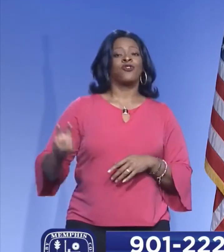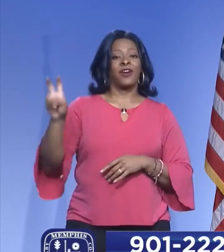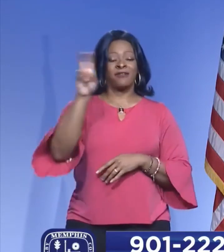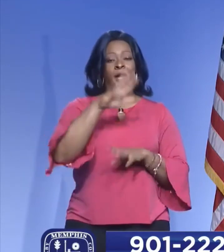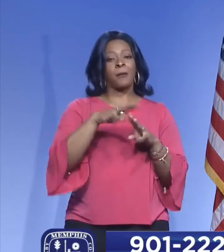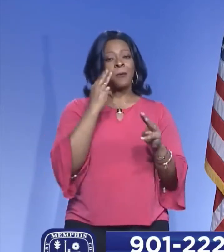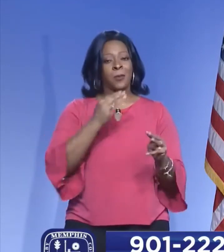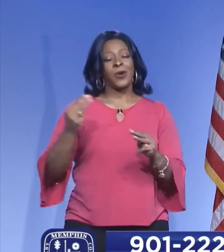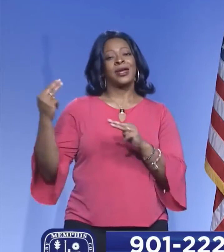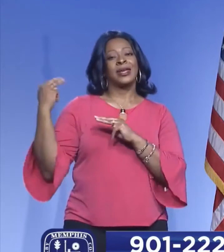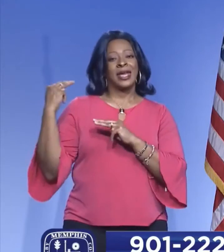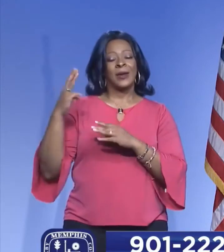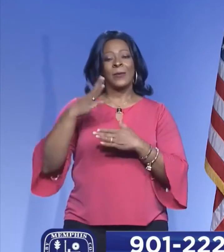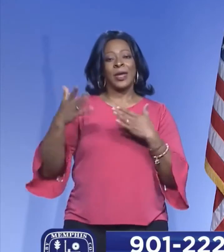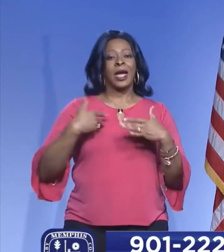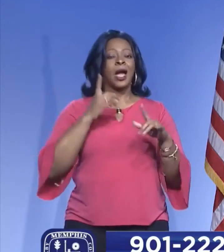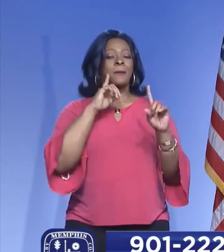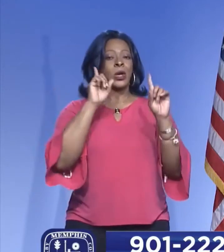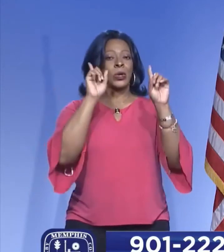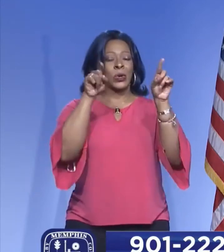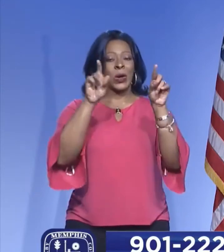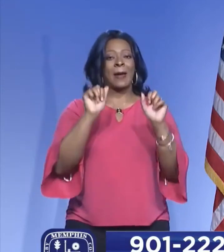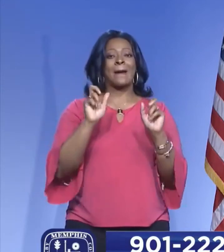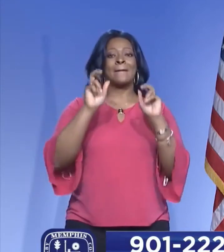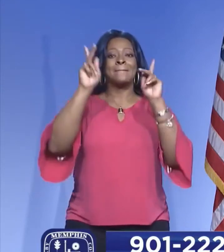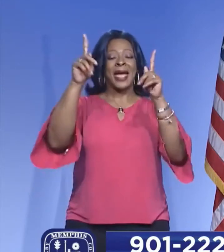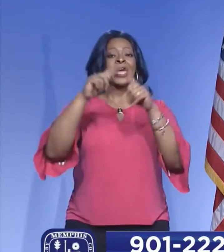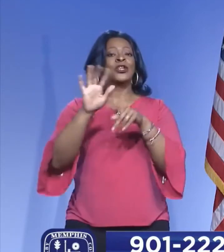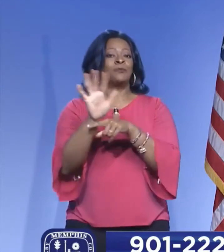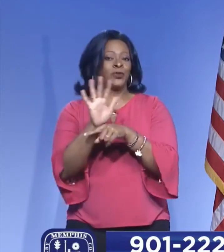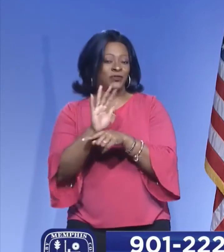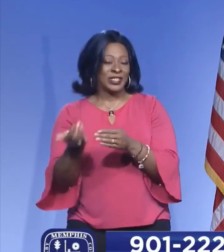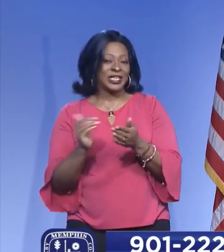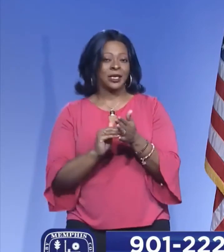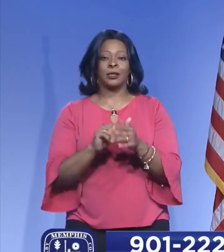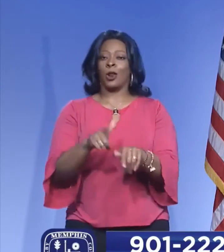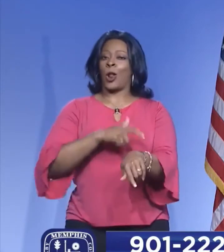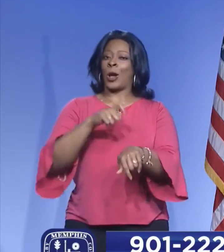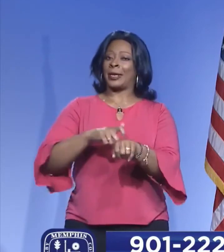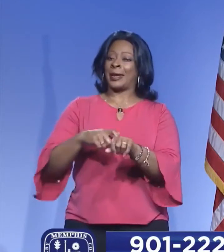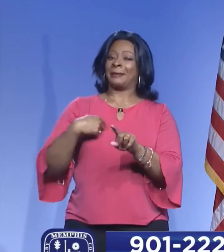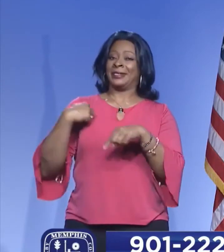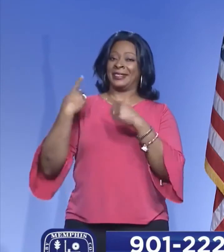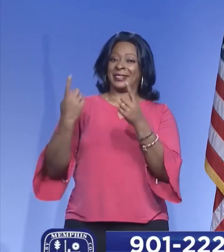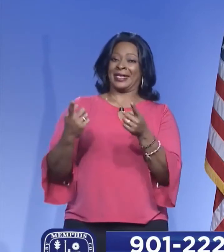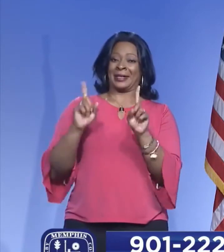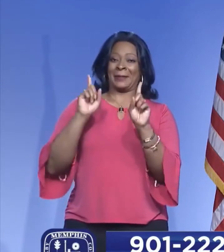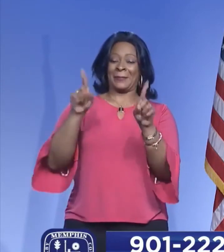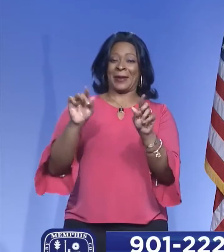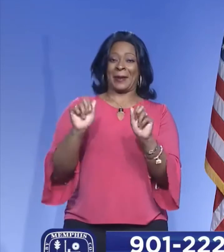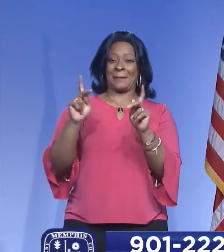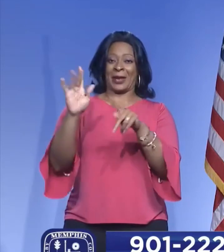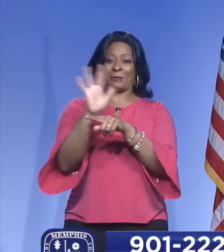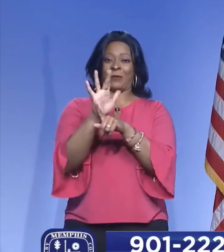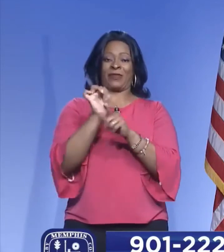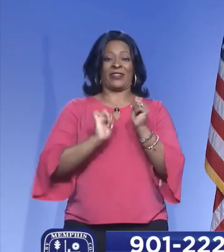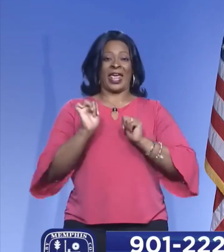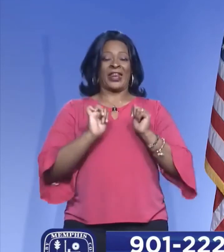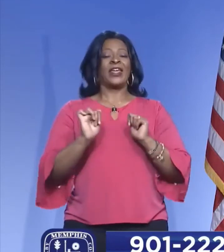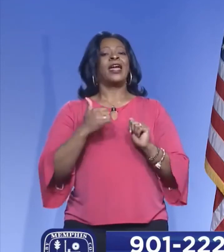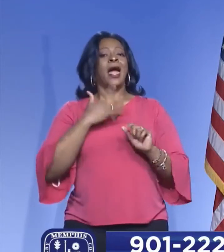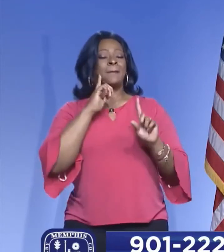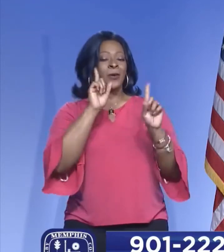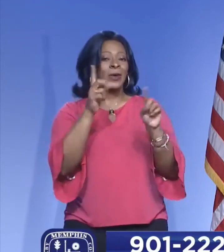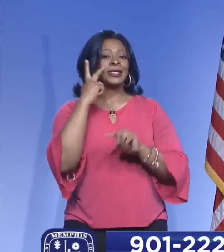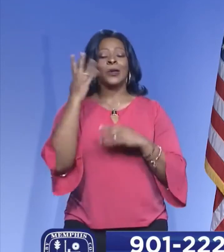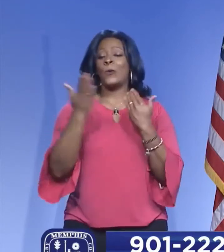Memorial Day weekend. I'll be going back to the movies. It's been a long time since we have been back to movie theaters, and I'll be going to